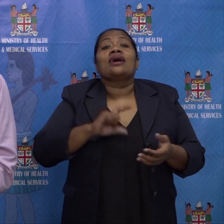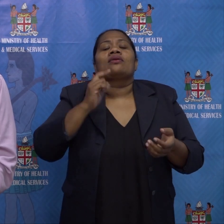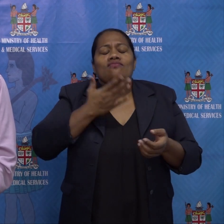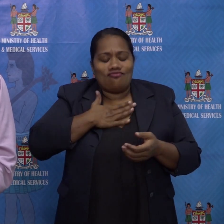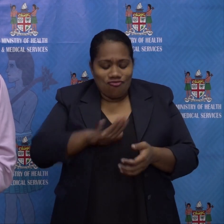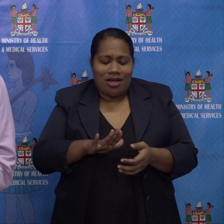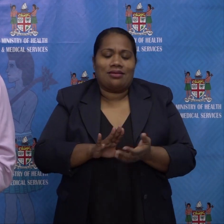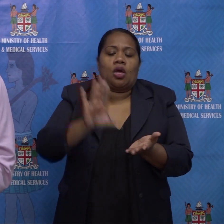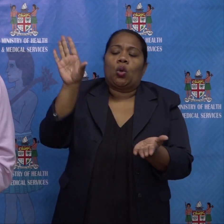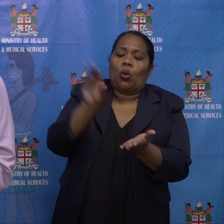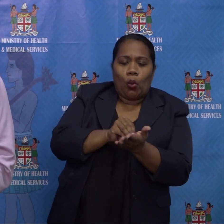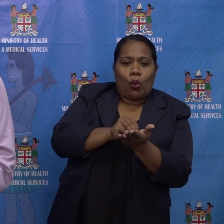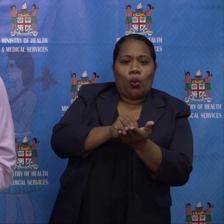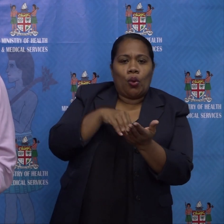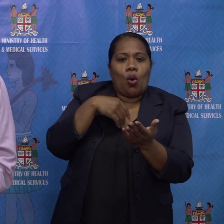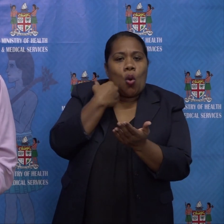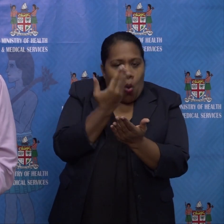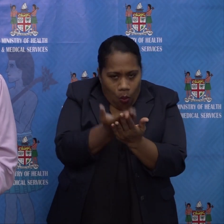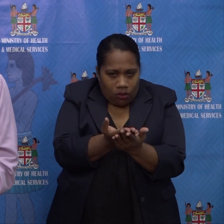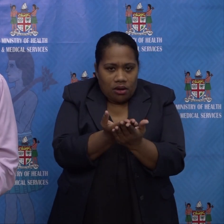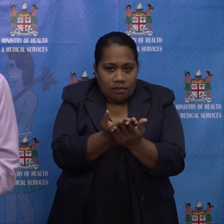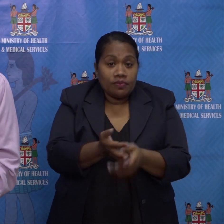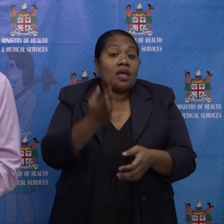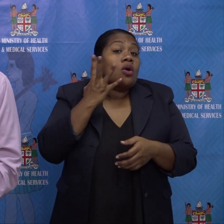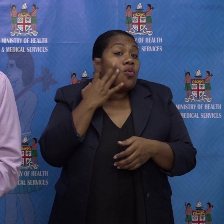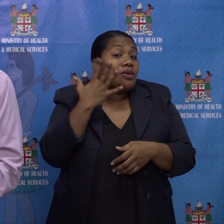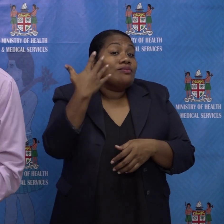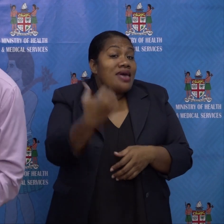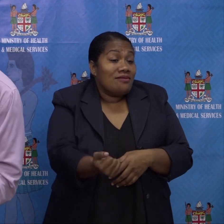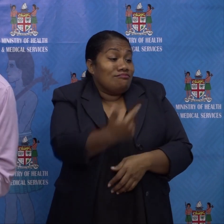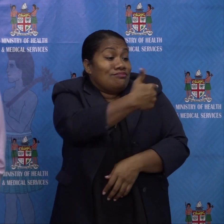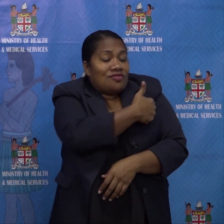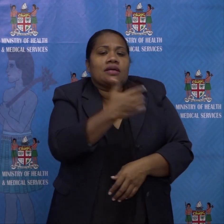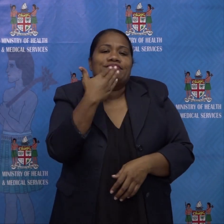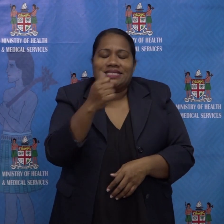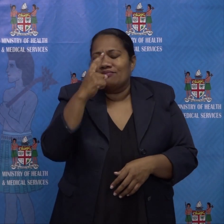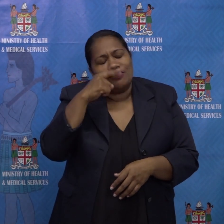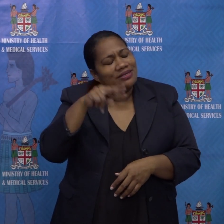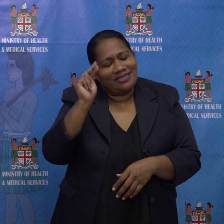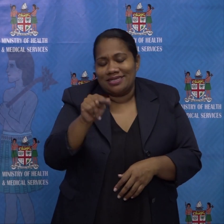uploaded. And when we get the vaccine around, we need people vaccinated.